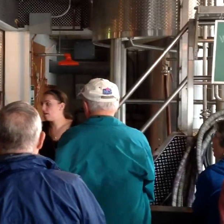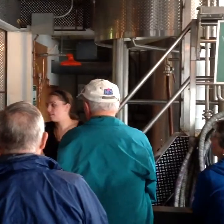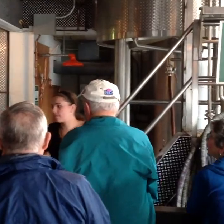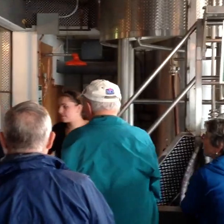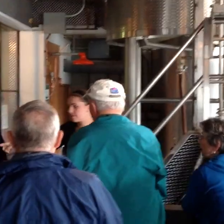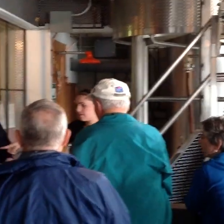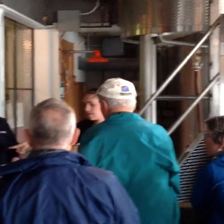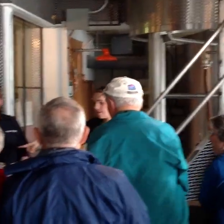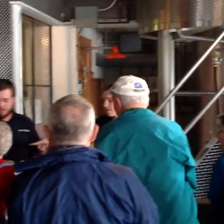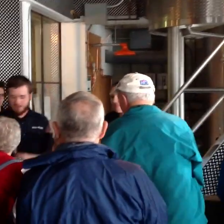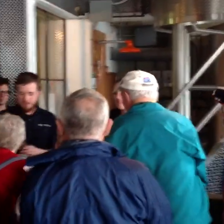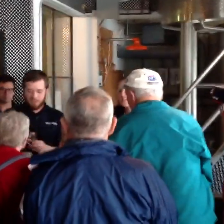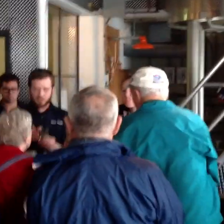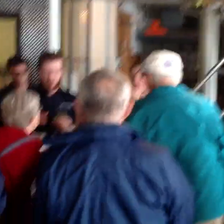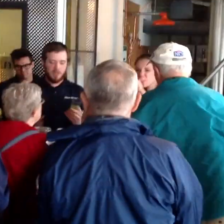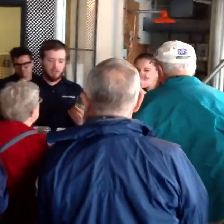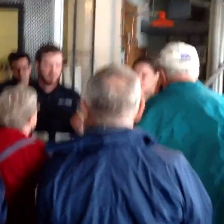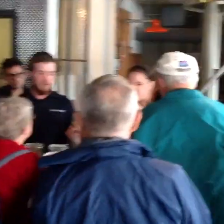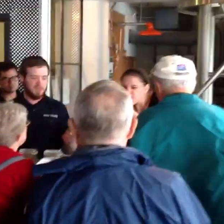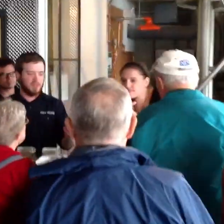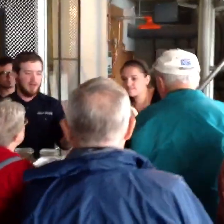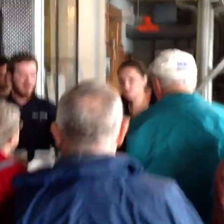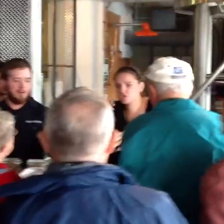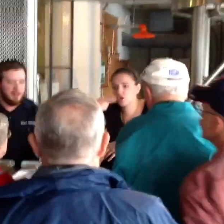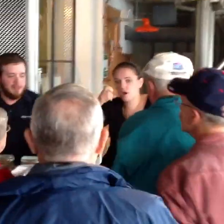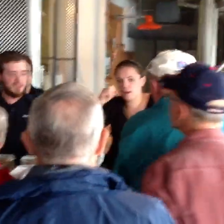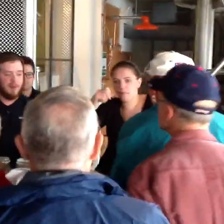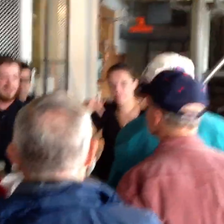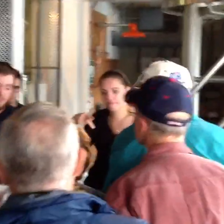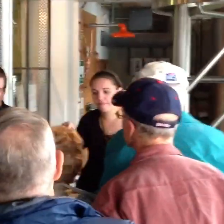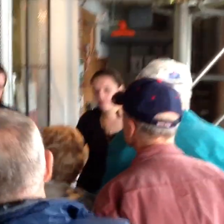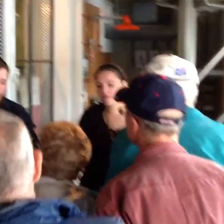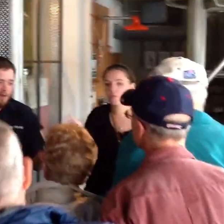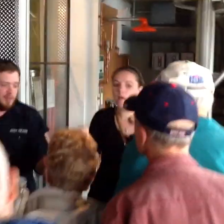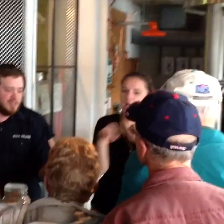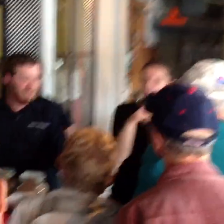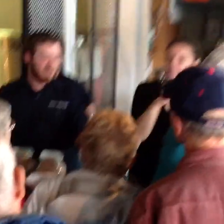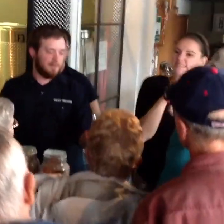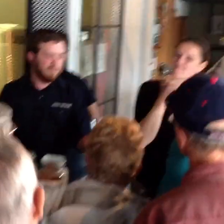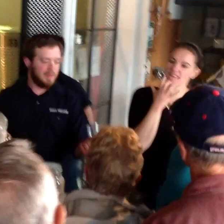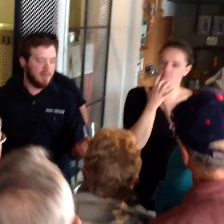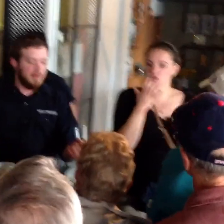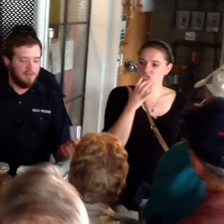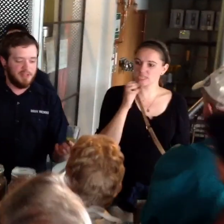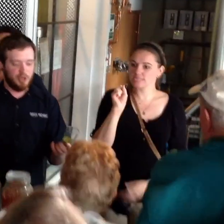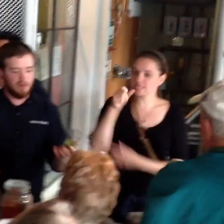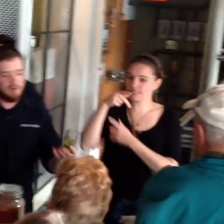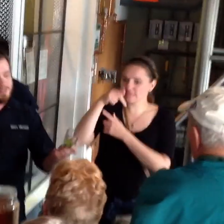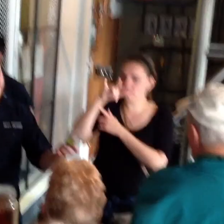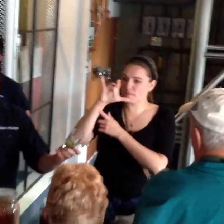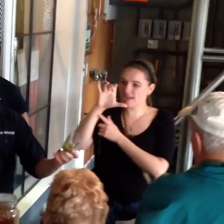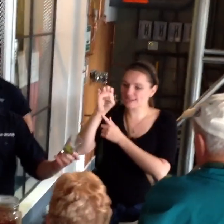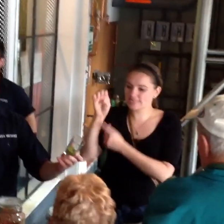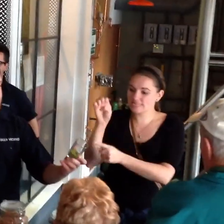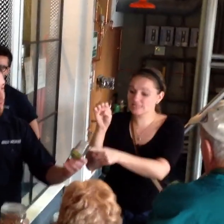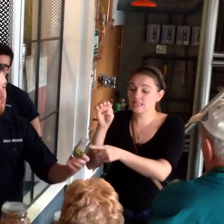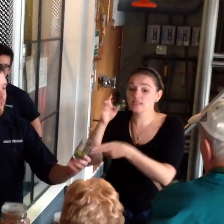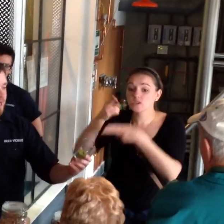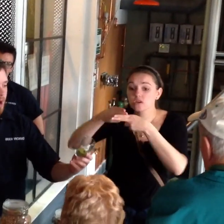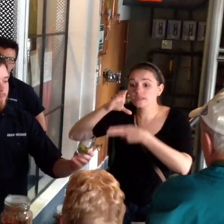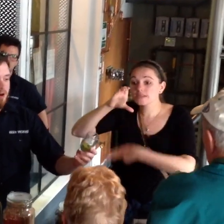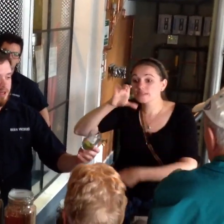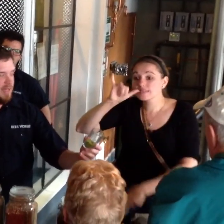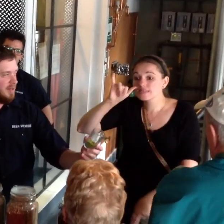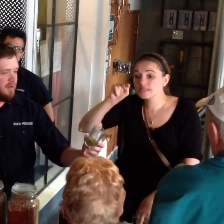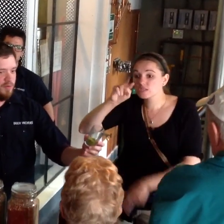These are pelletized hops. This will be used to spice the beer, you could say. These are citras, which is